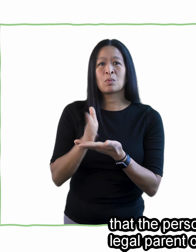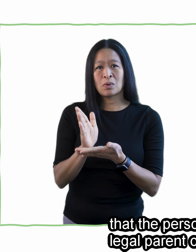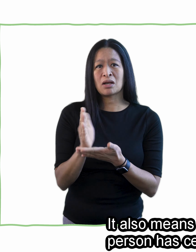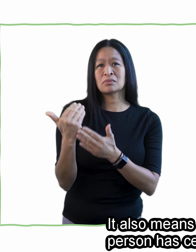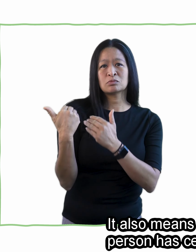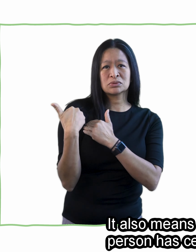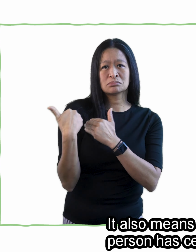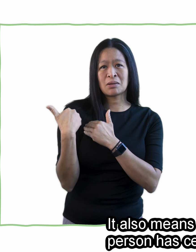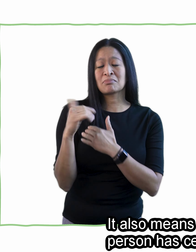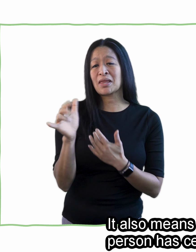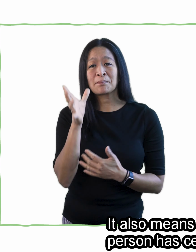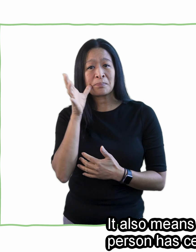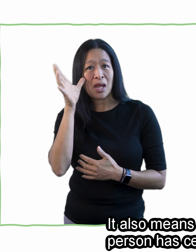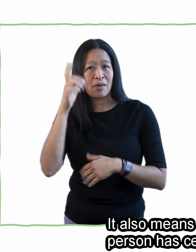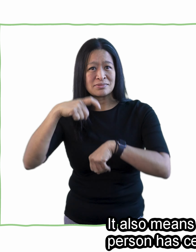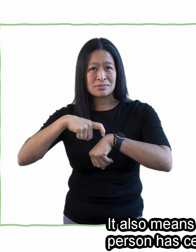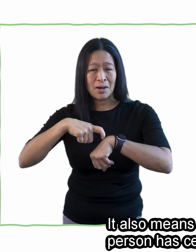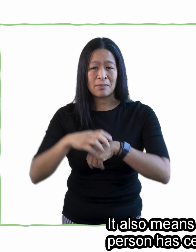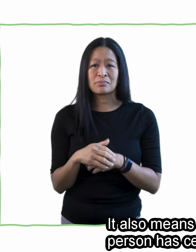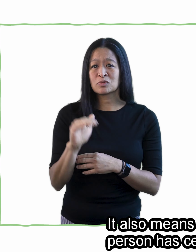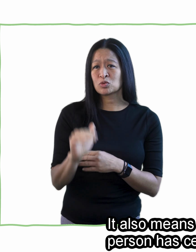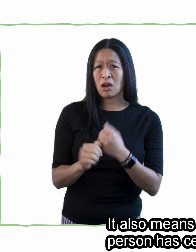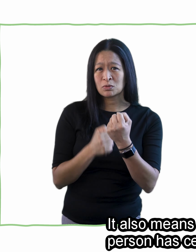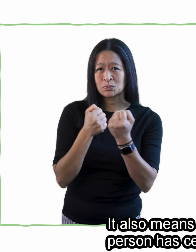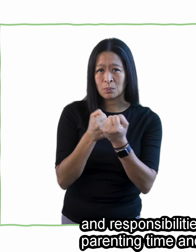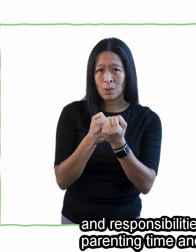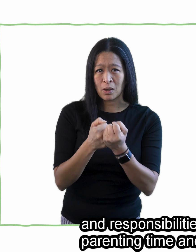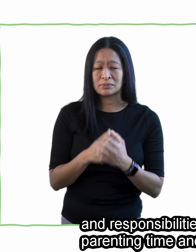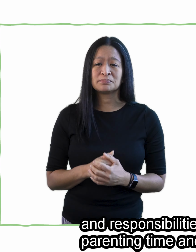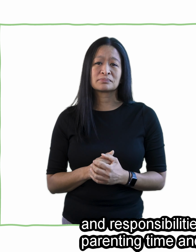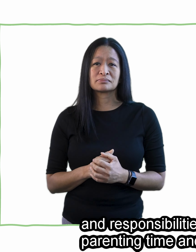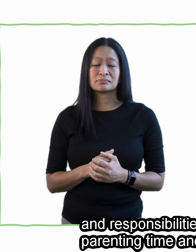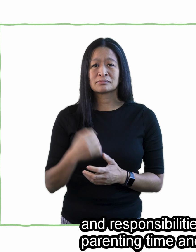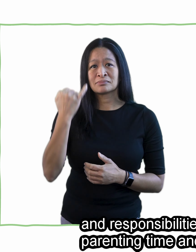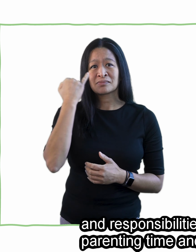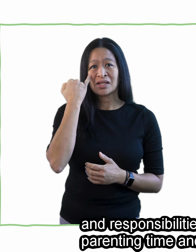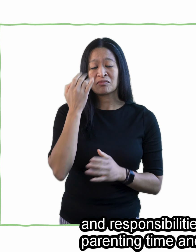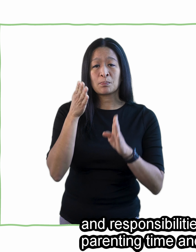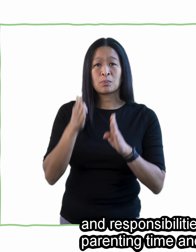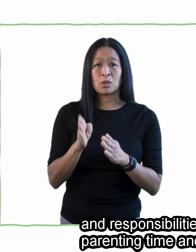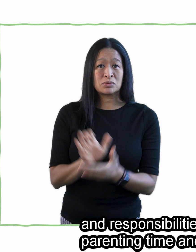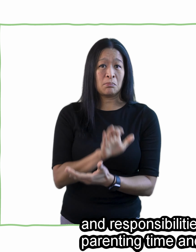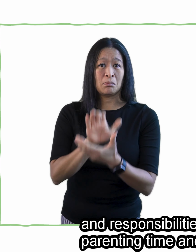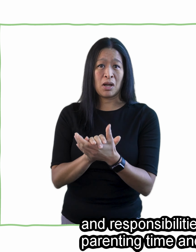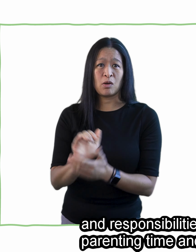It also means that that person has certain rights and responsibilities, like parenting time and child